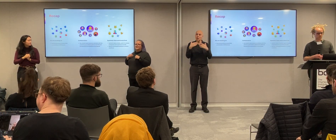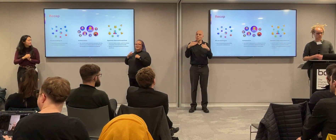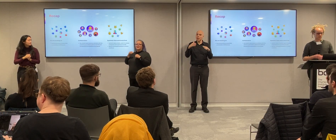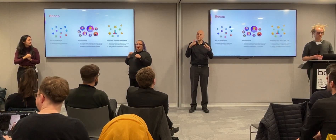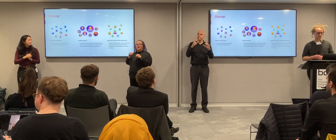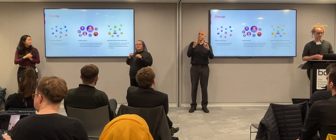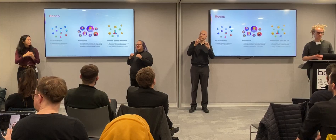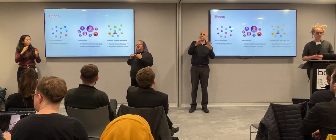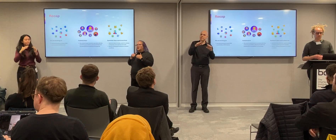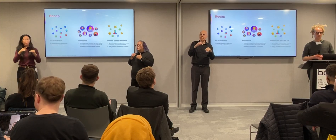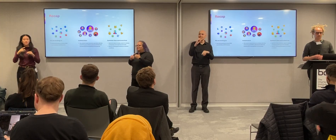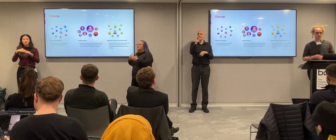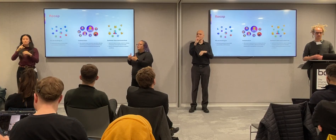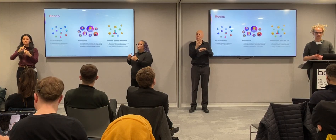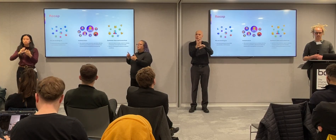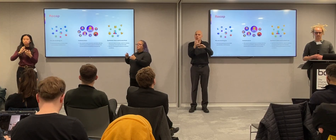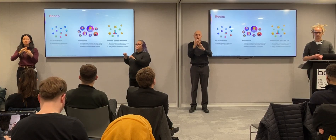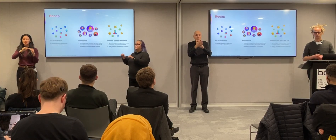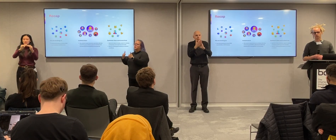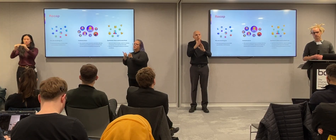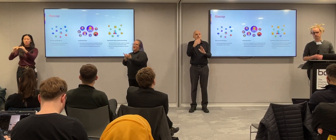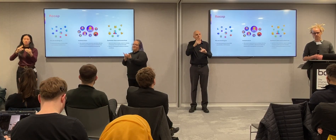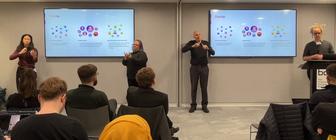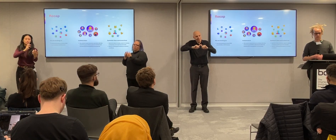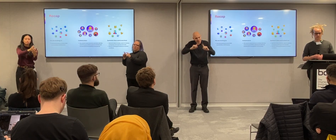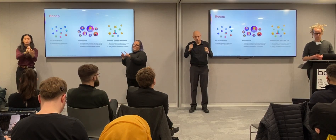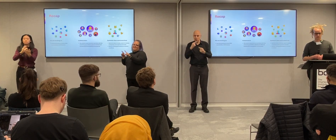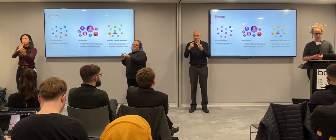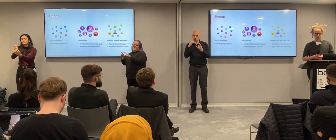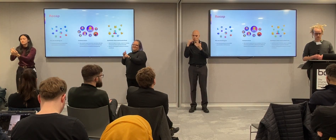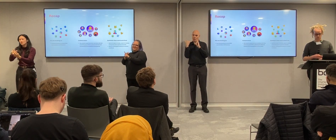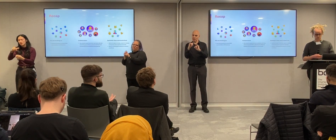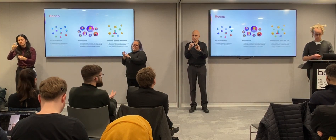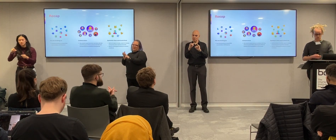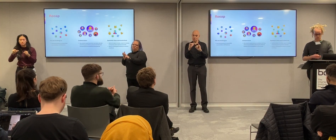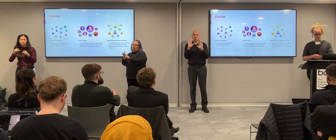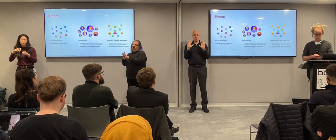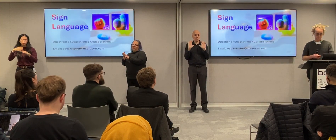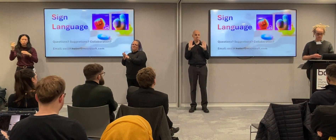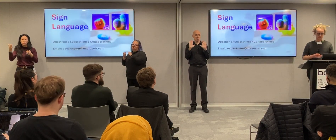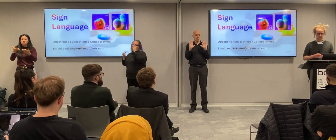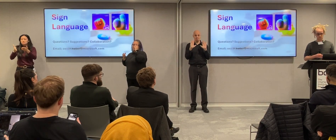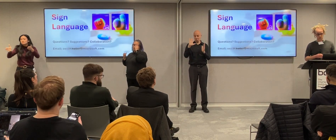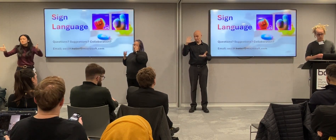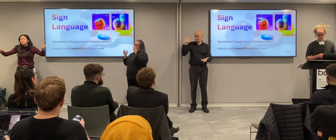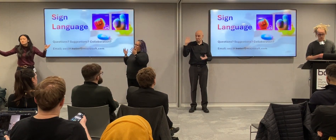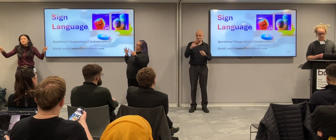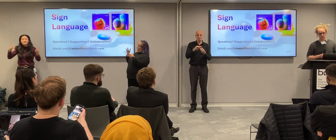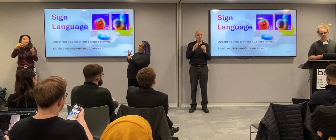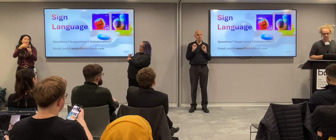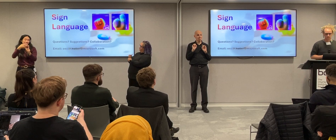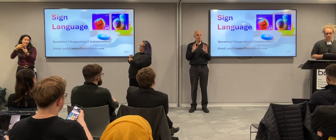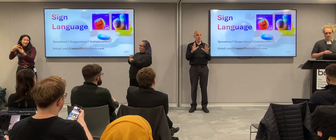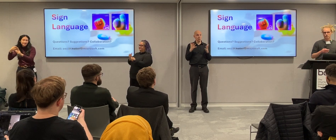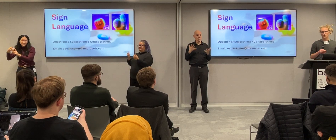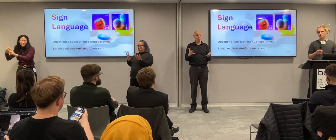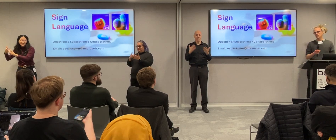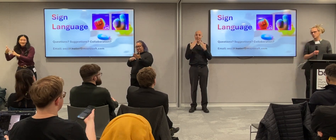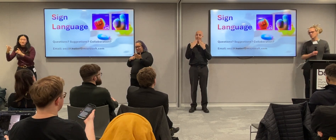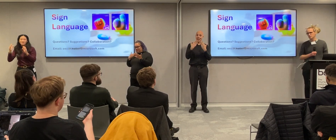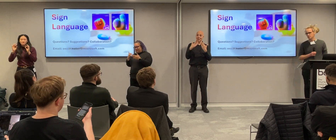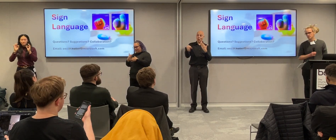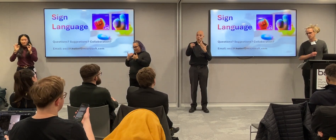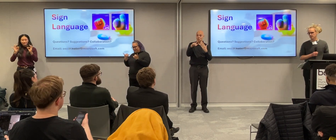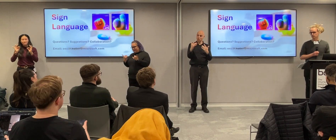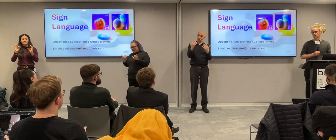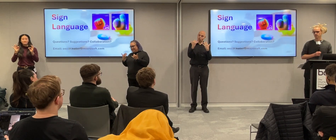to kind of challenging test situations in general. So yeah, that's what I wanted to share today. Thanks so much for